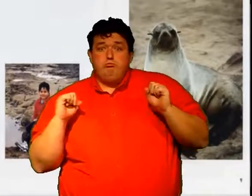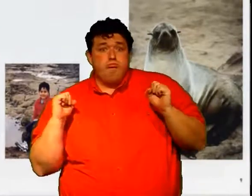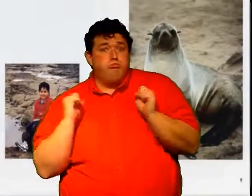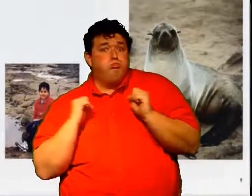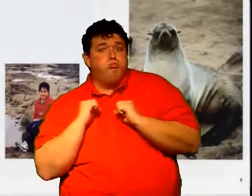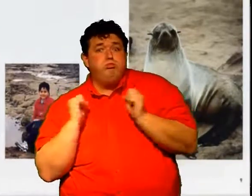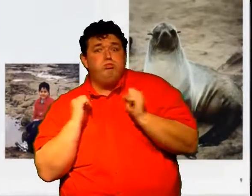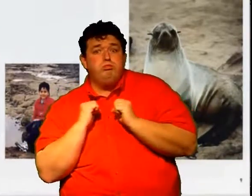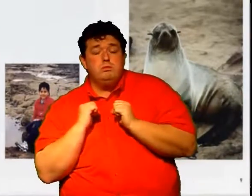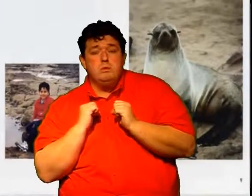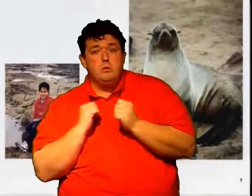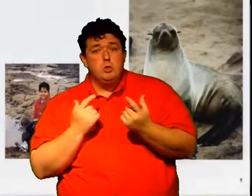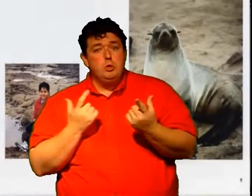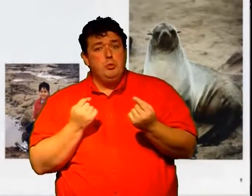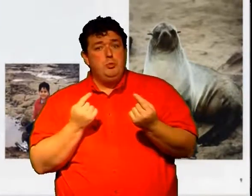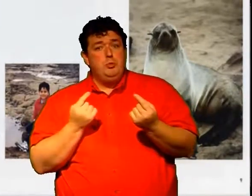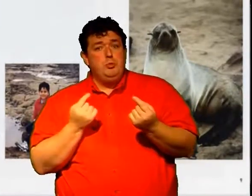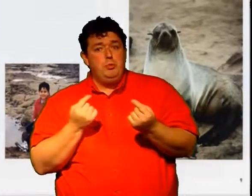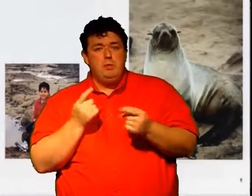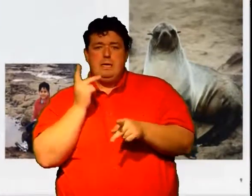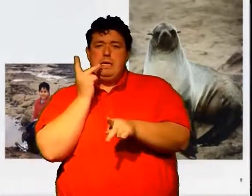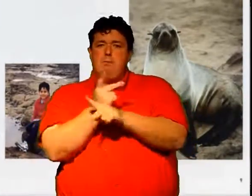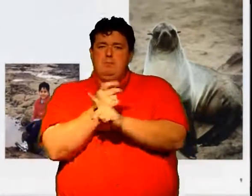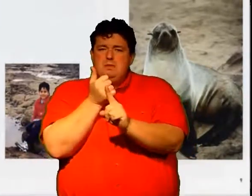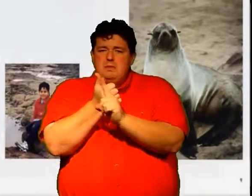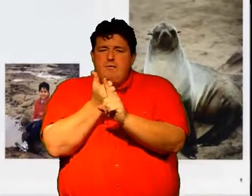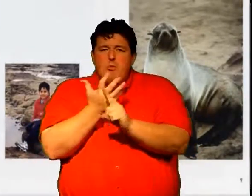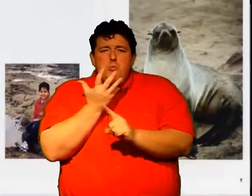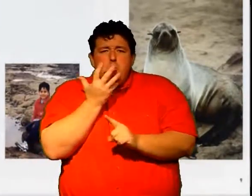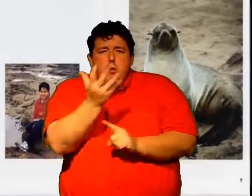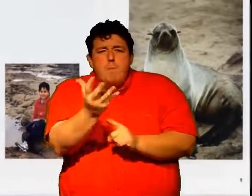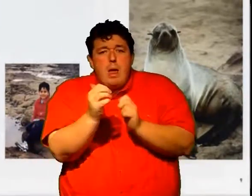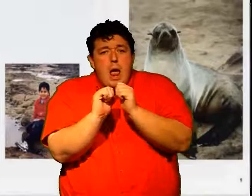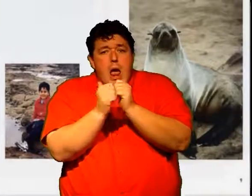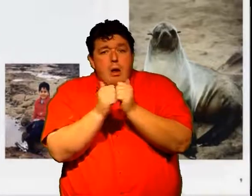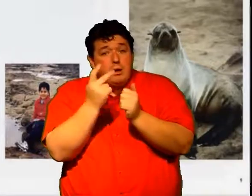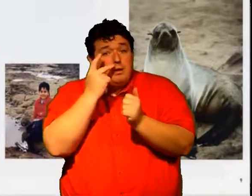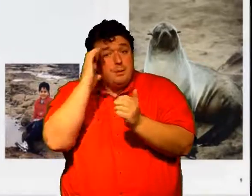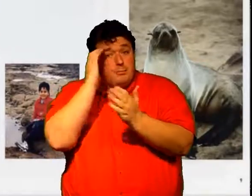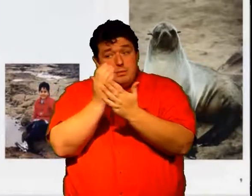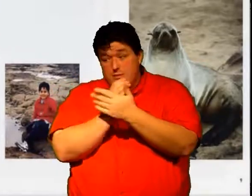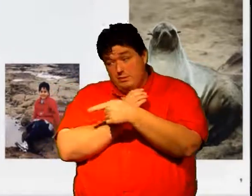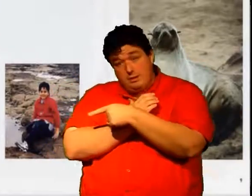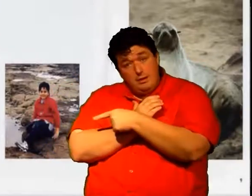During the winter, to keep themselves warm, this boy has to put on heavy clothes.